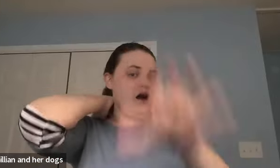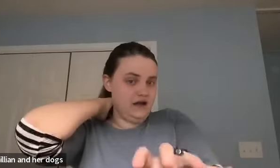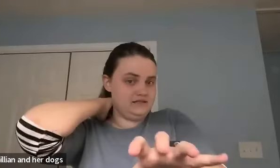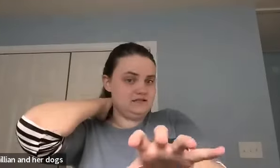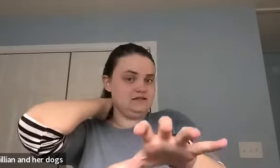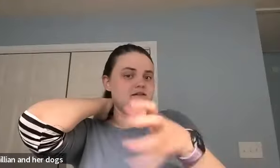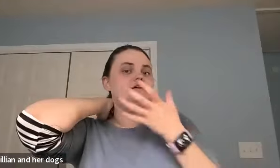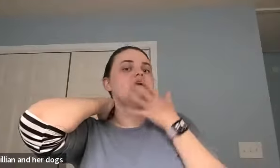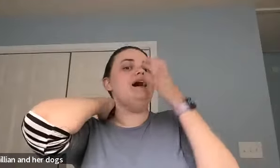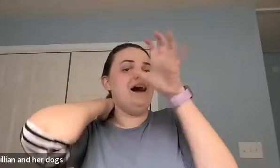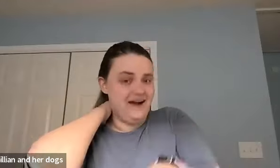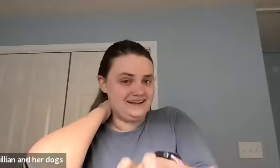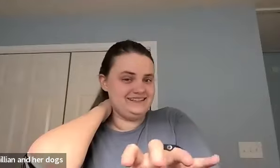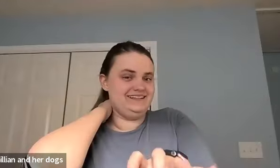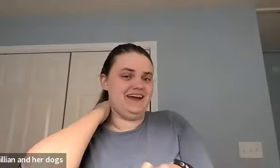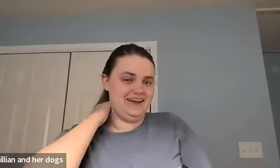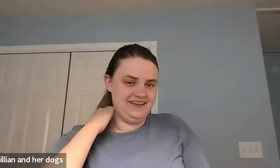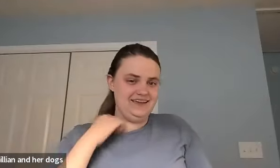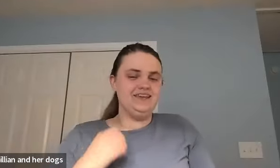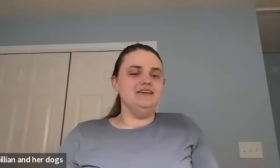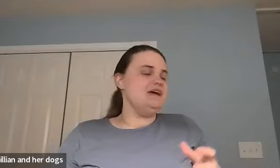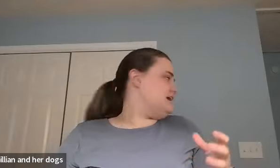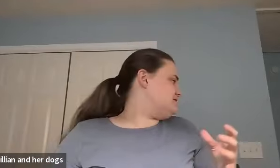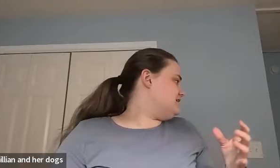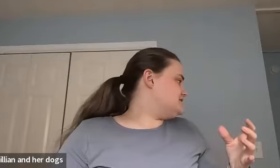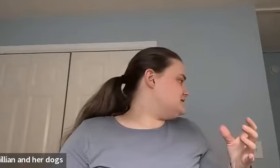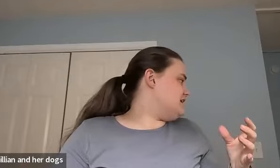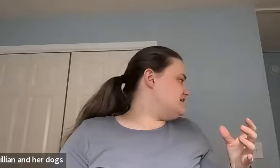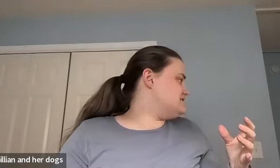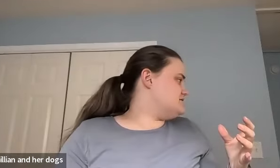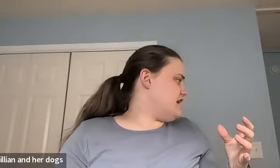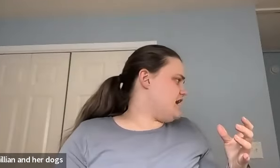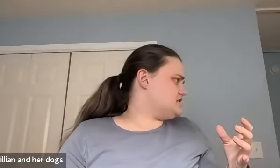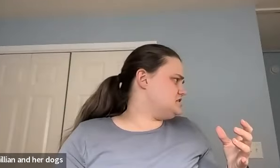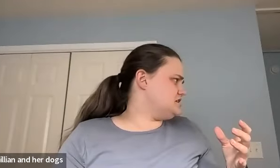Hot. Yeah. And I think it's because of the action.